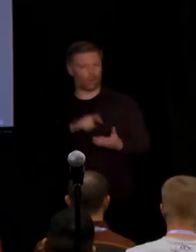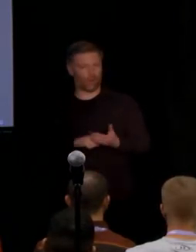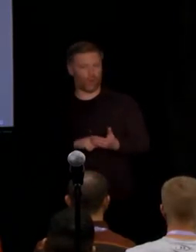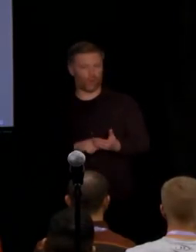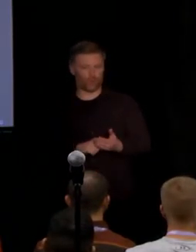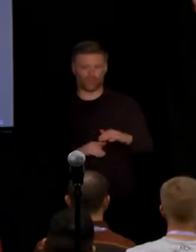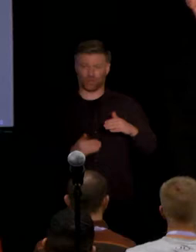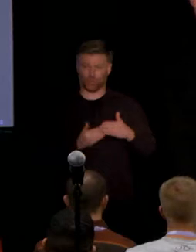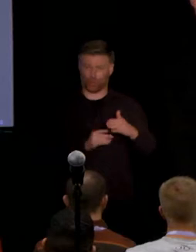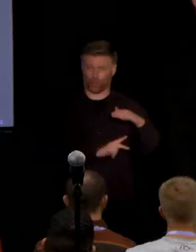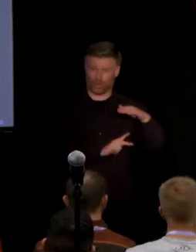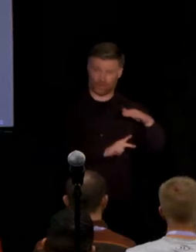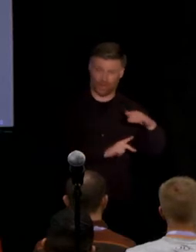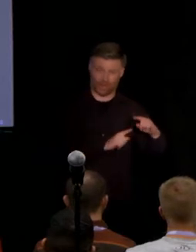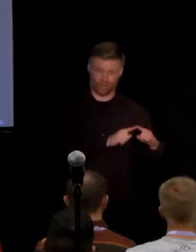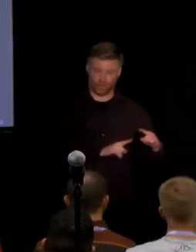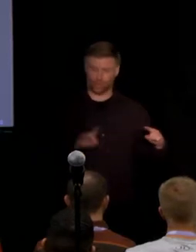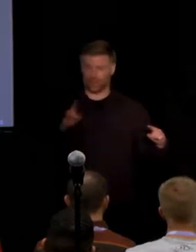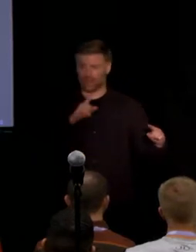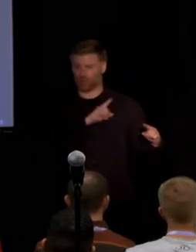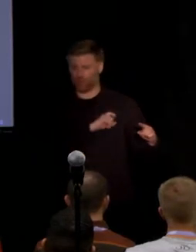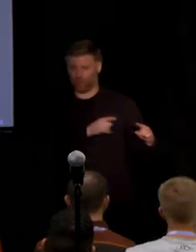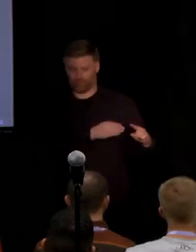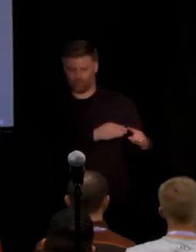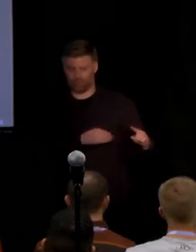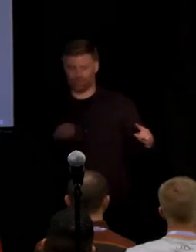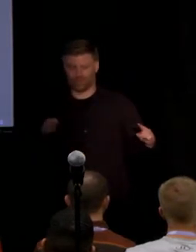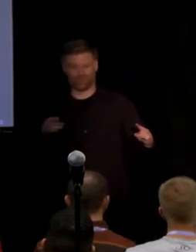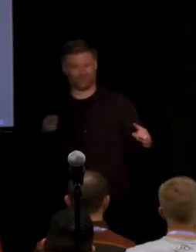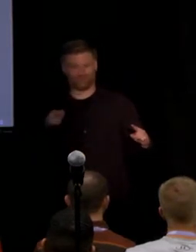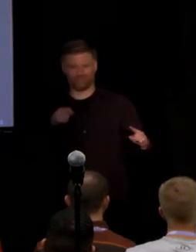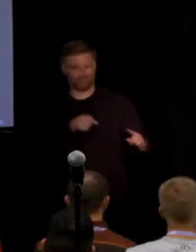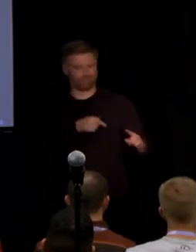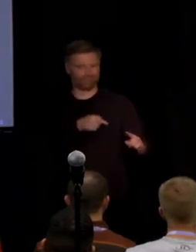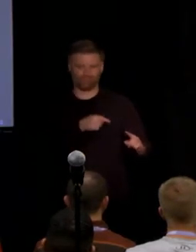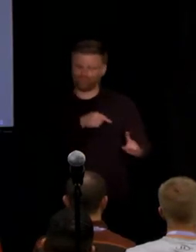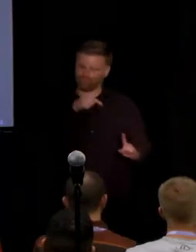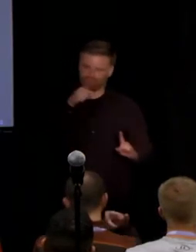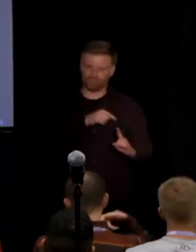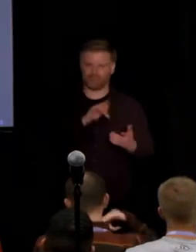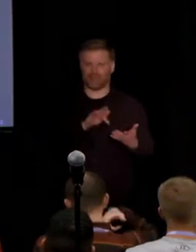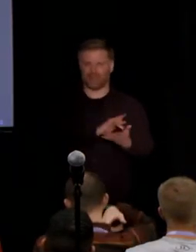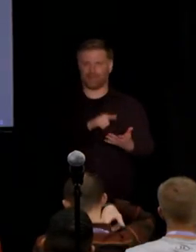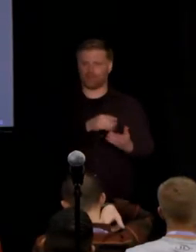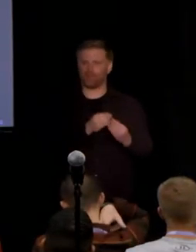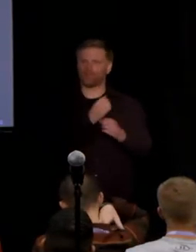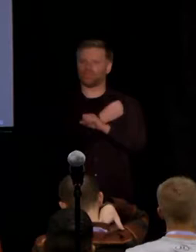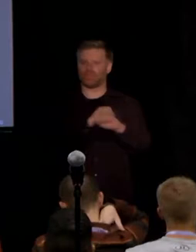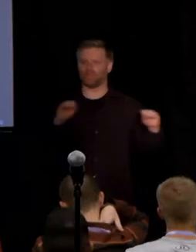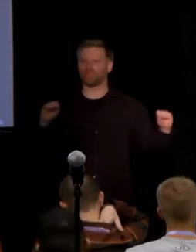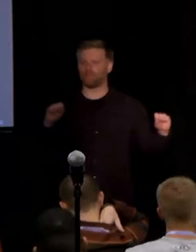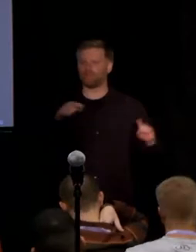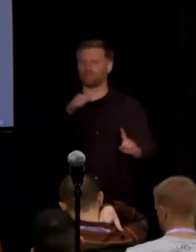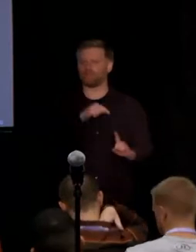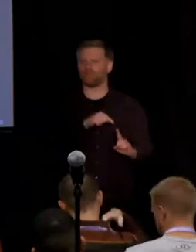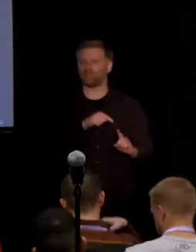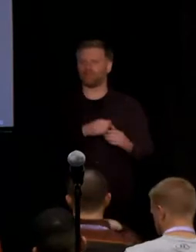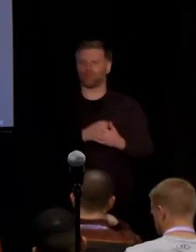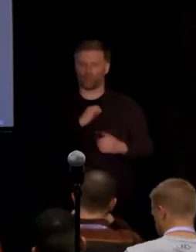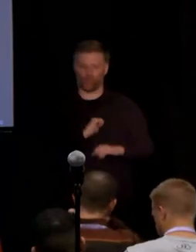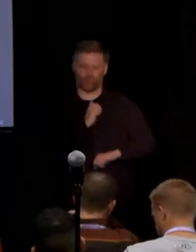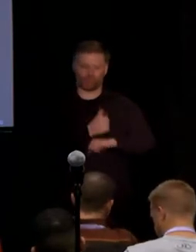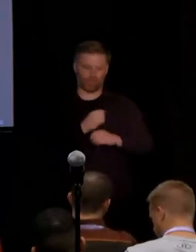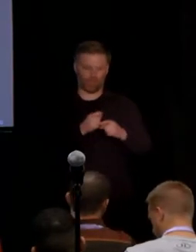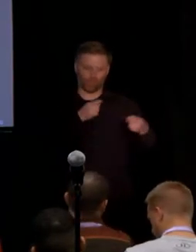in pre-K, all the way up through eighth grade, really excelled on the iPad. And it was a safer space. It was something that we could kind of lock down and control